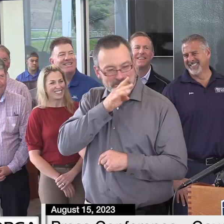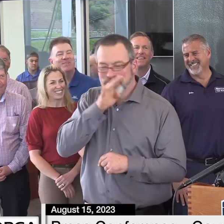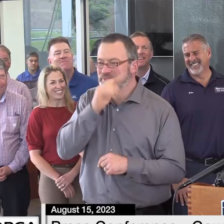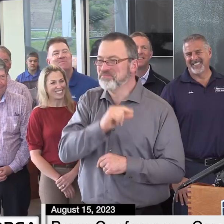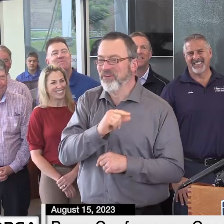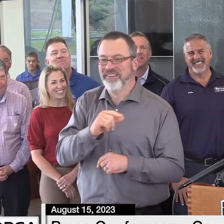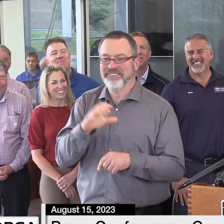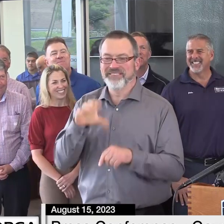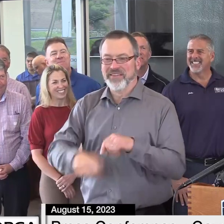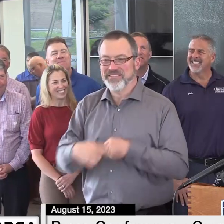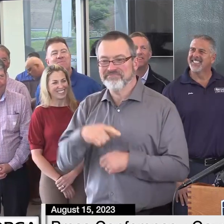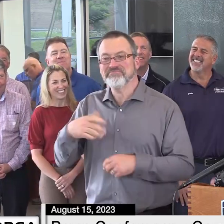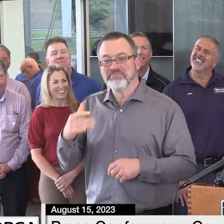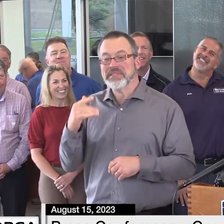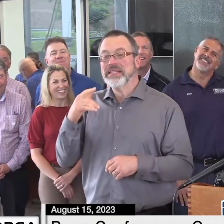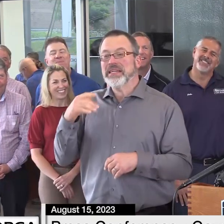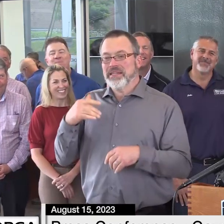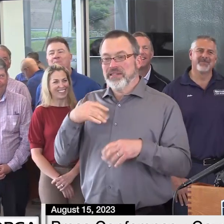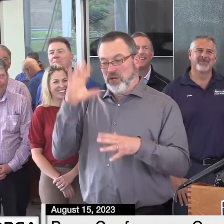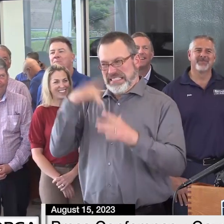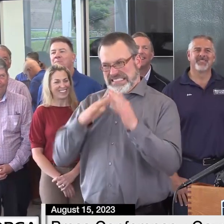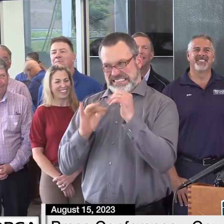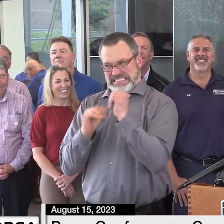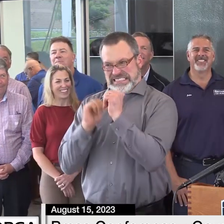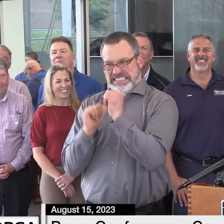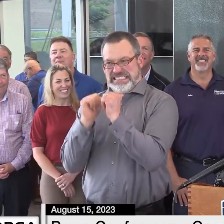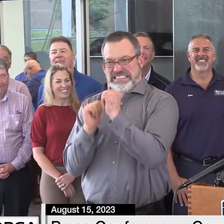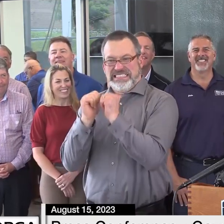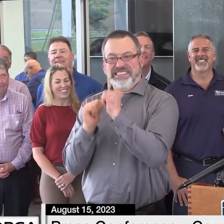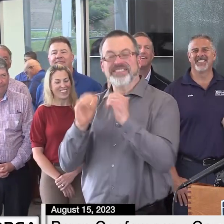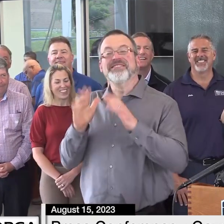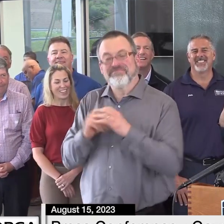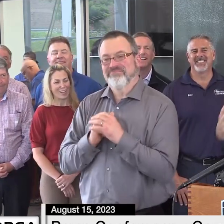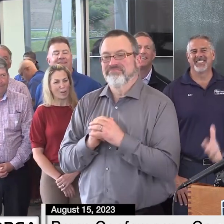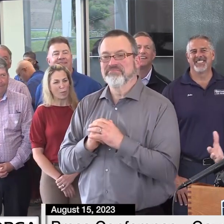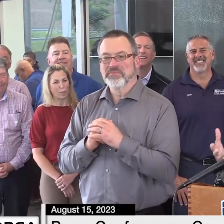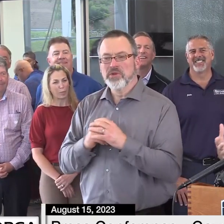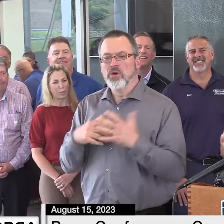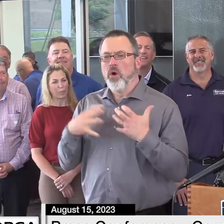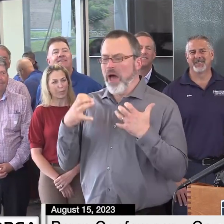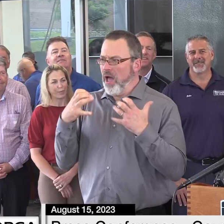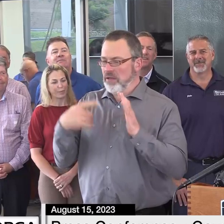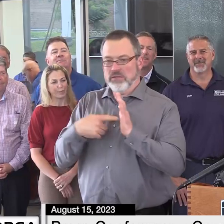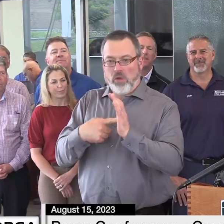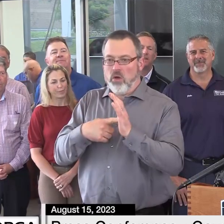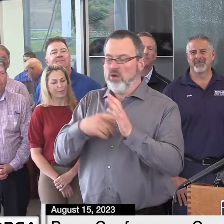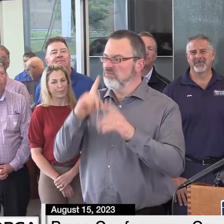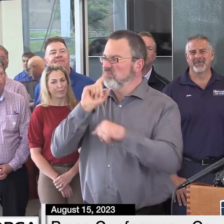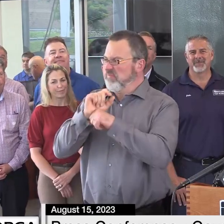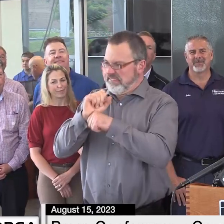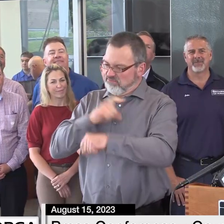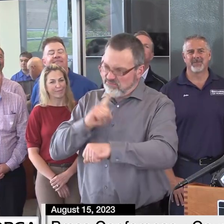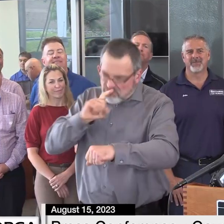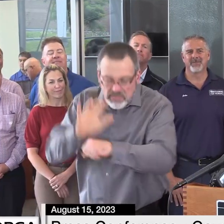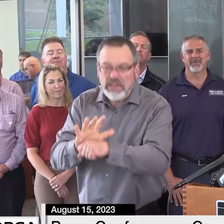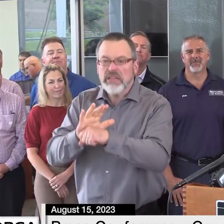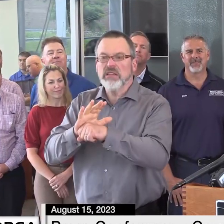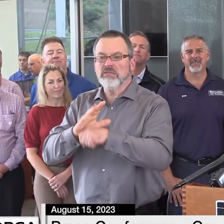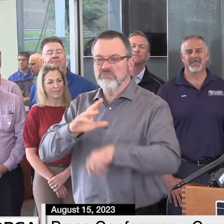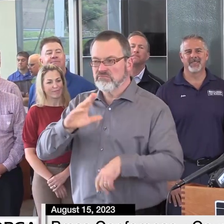But we're getting close, and we want to show our commitment to